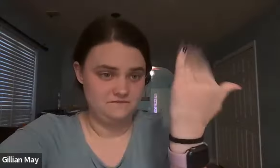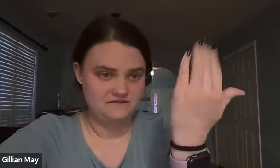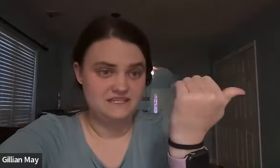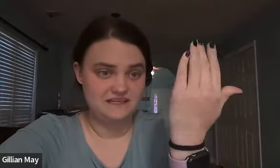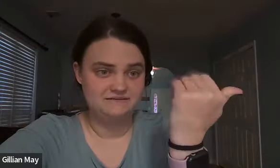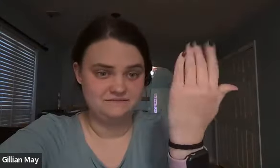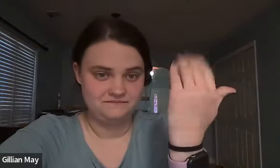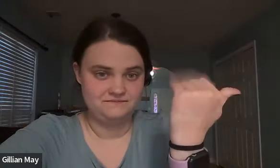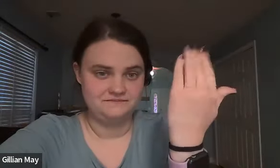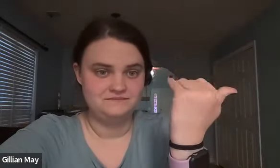15.